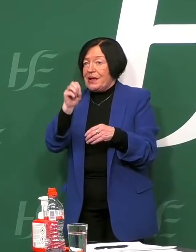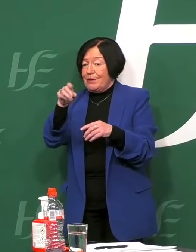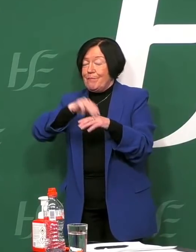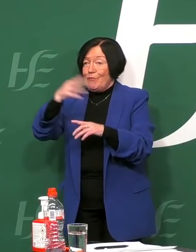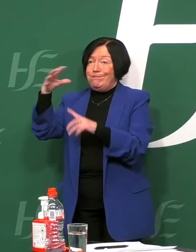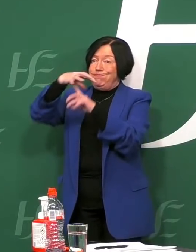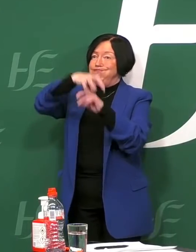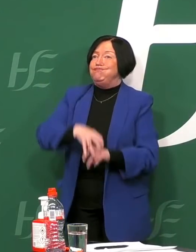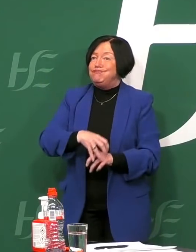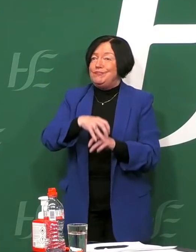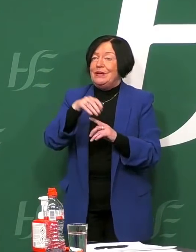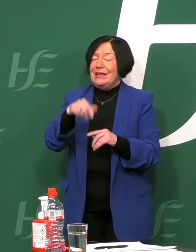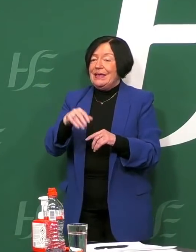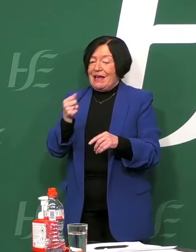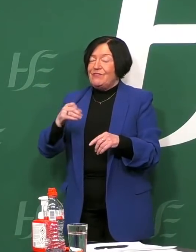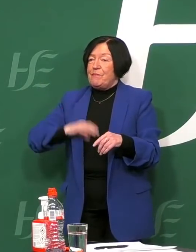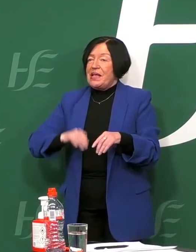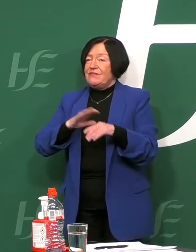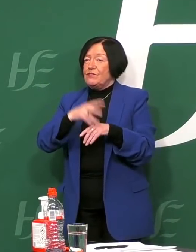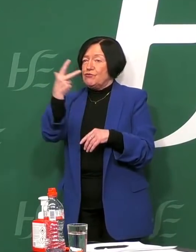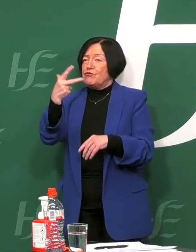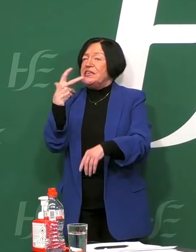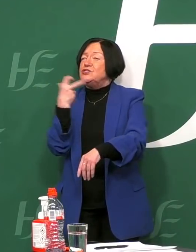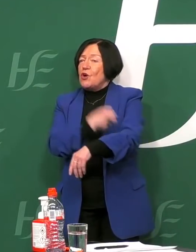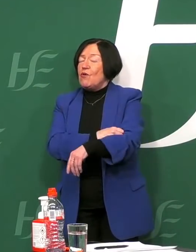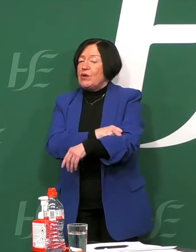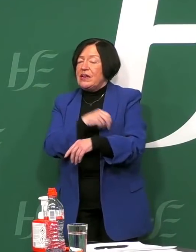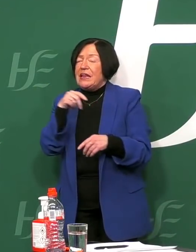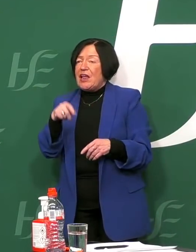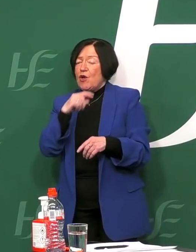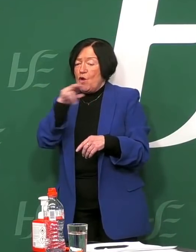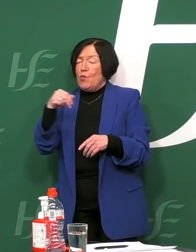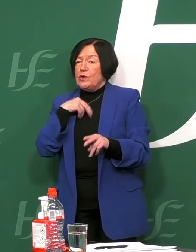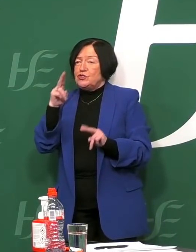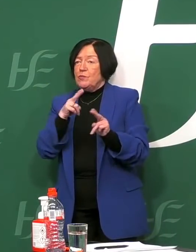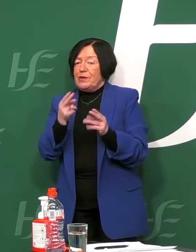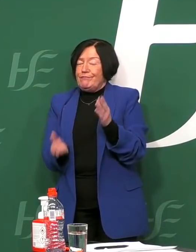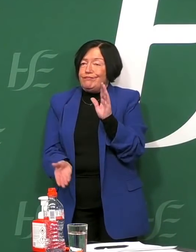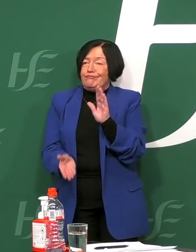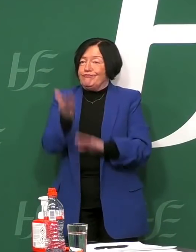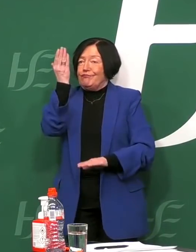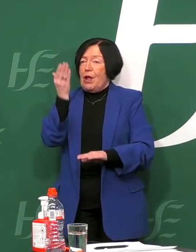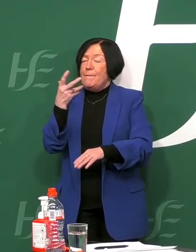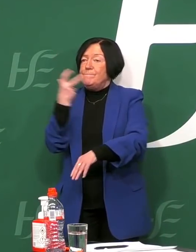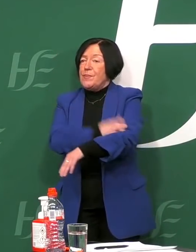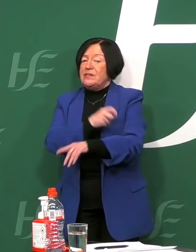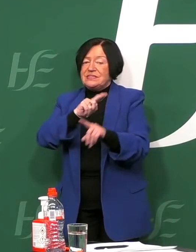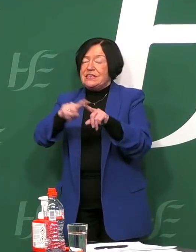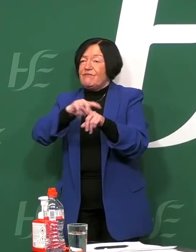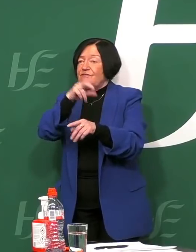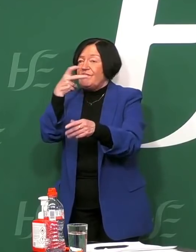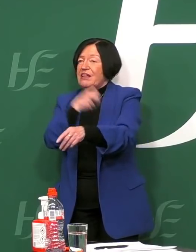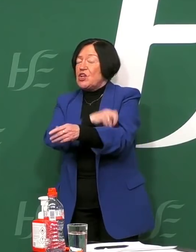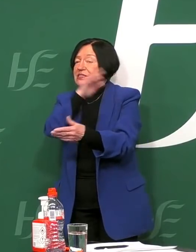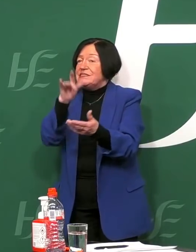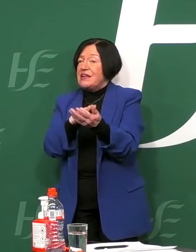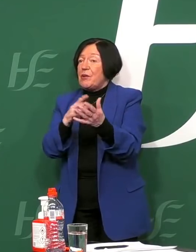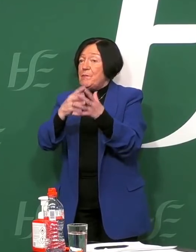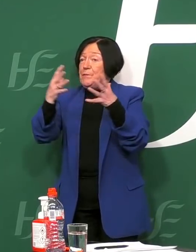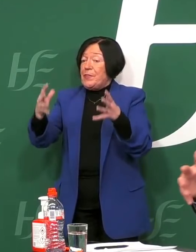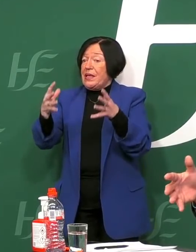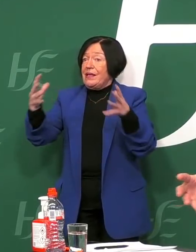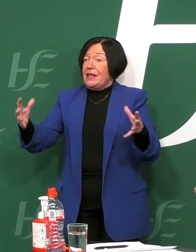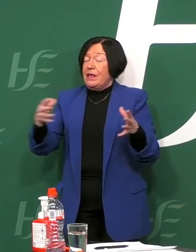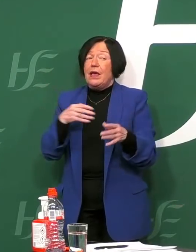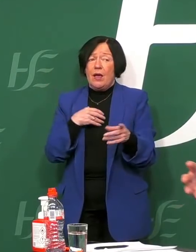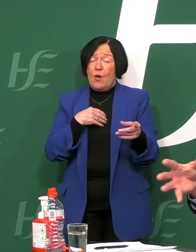dominant. We know the benefits of getting the 3 doses. Does it not suggest that we should be ramping up boosters through vaccination centres in a huge way? Yeah, well,